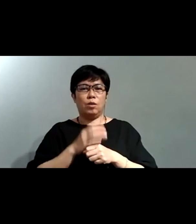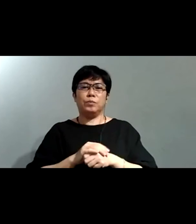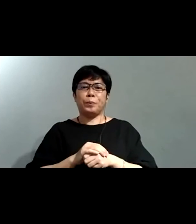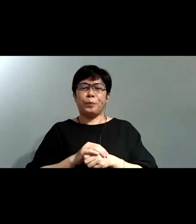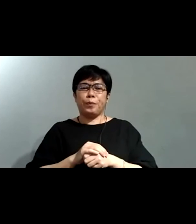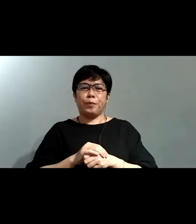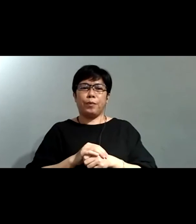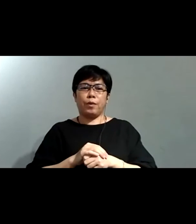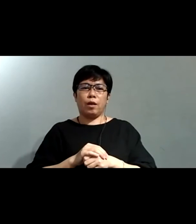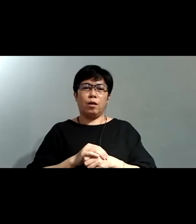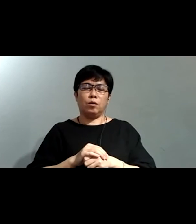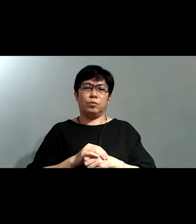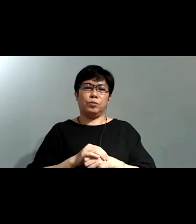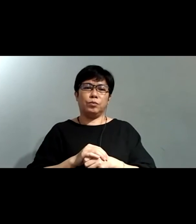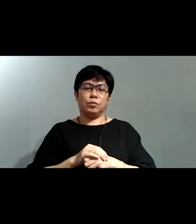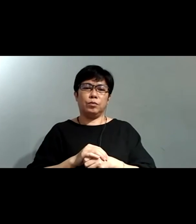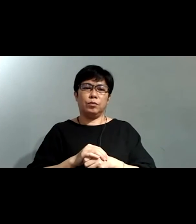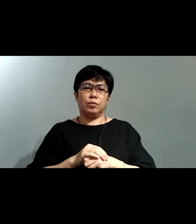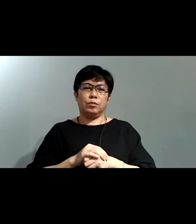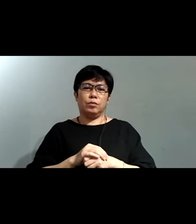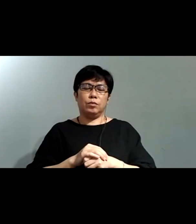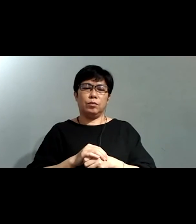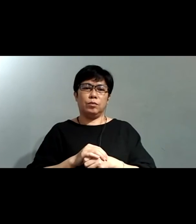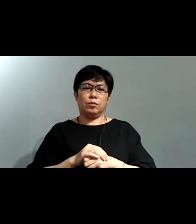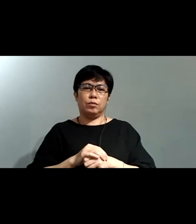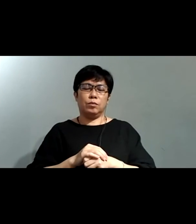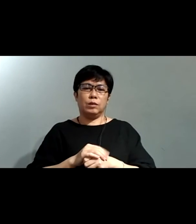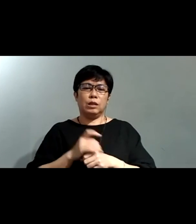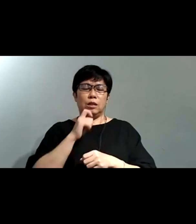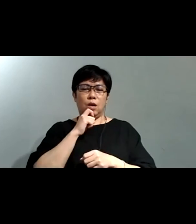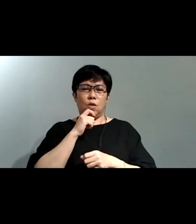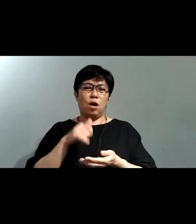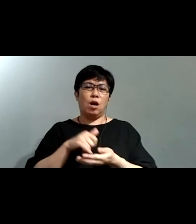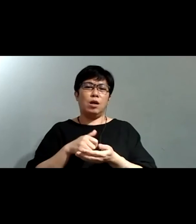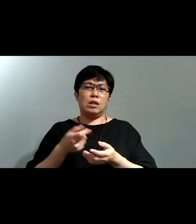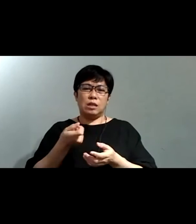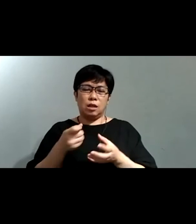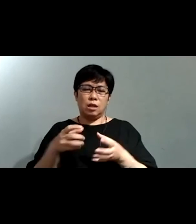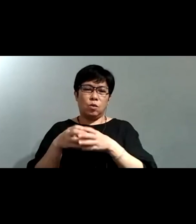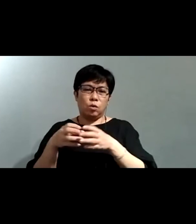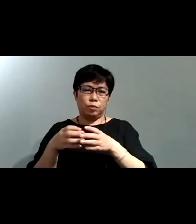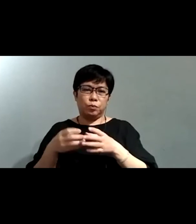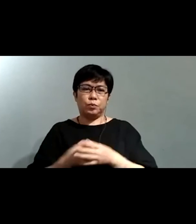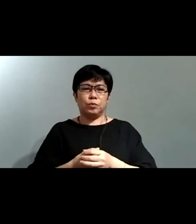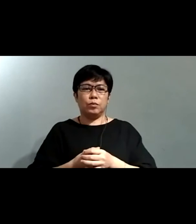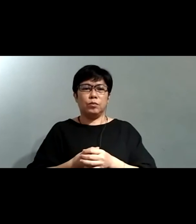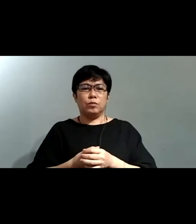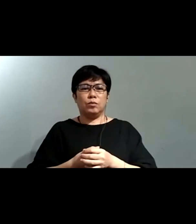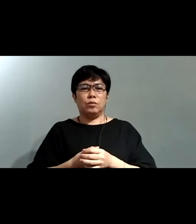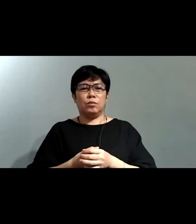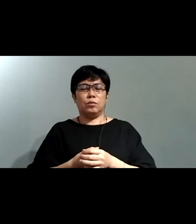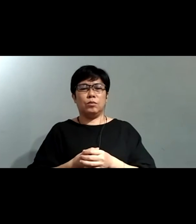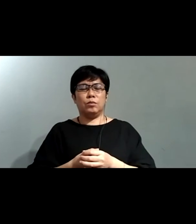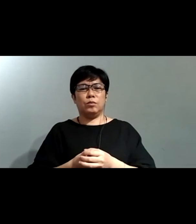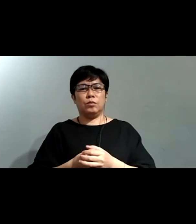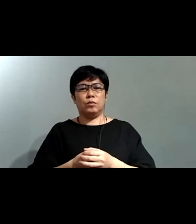provided by other bodies in Hong Kong. Once we have some public opinion center in